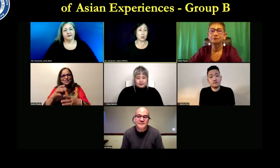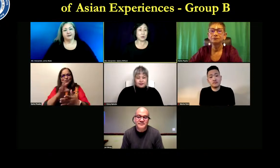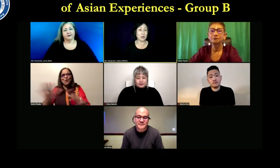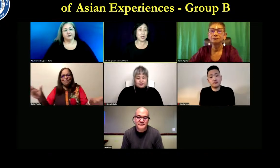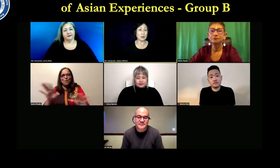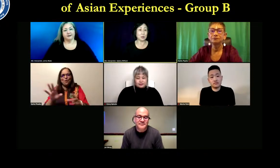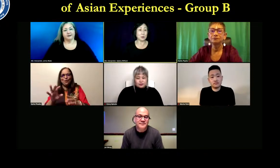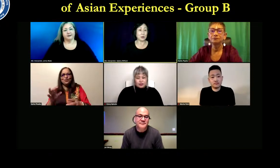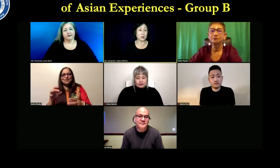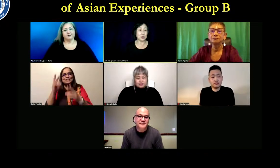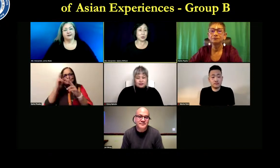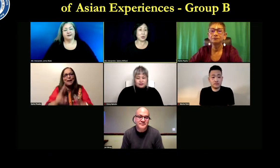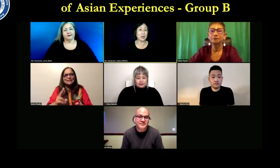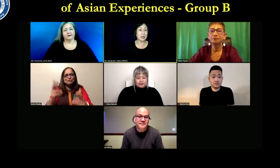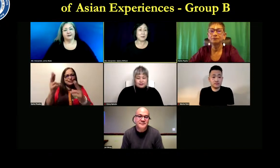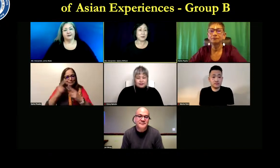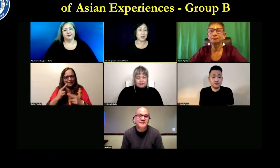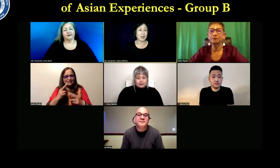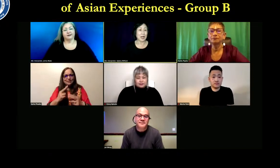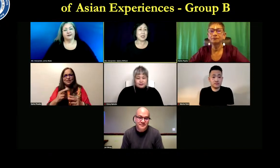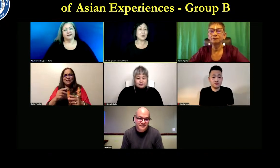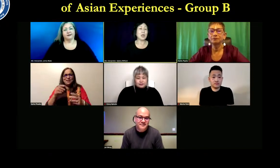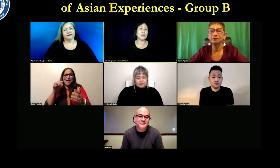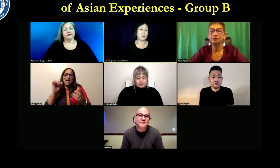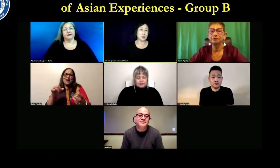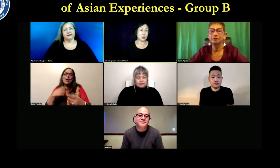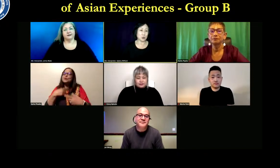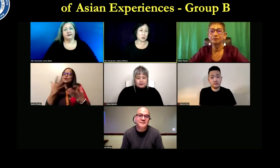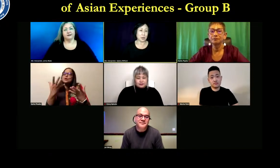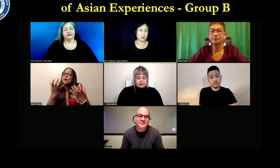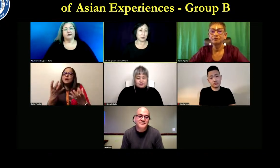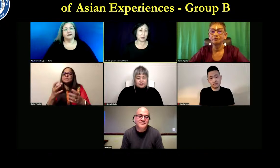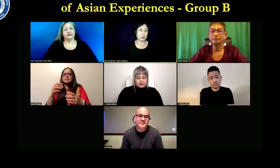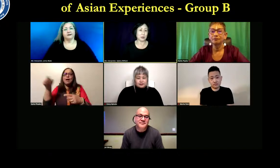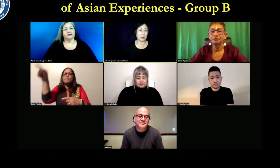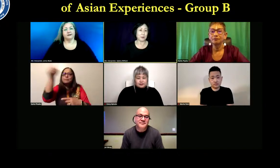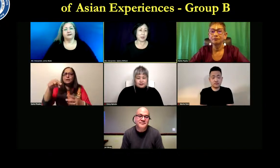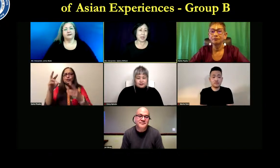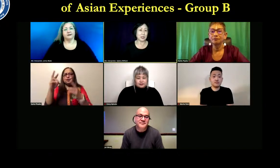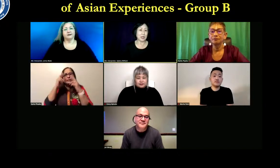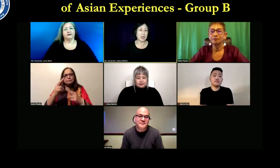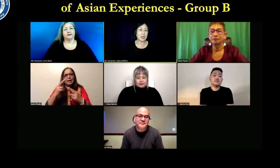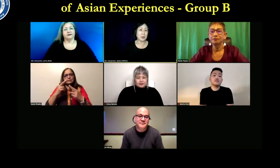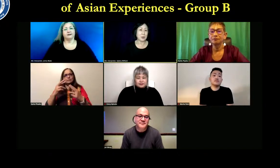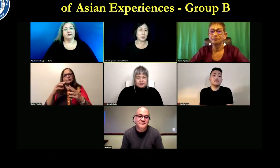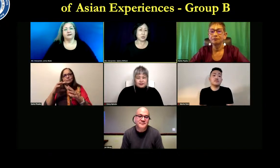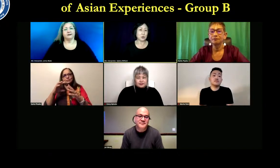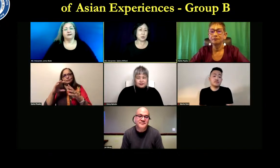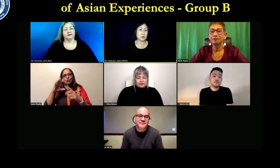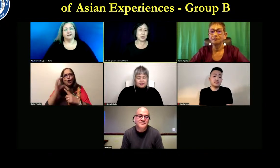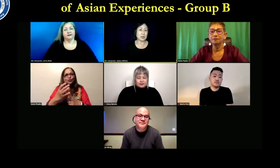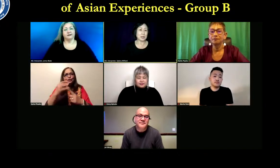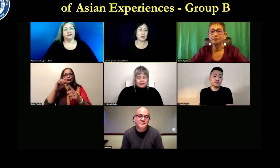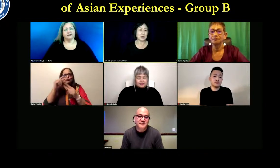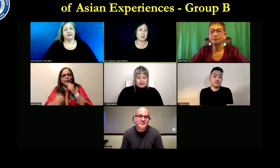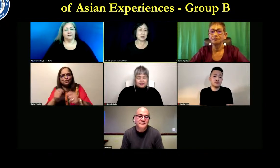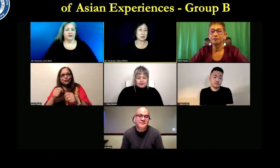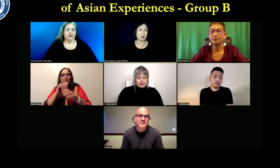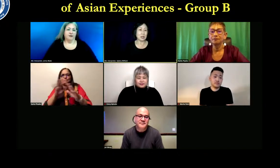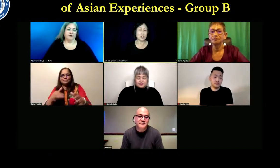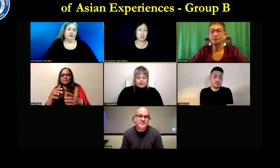I'm tolerant of that and respectful. So I think we have to have mutual respect about and that people should respect